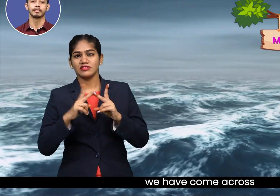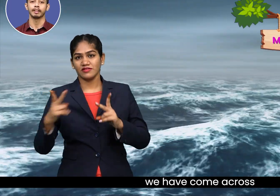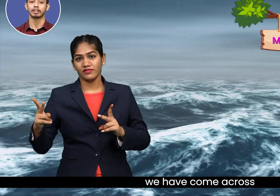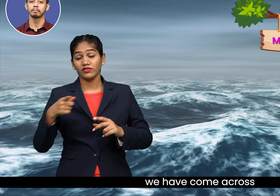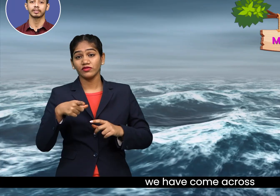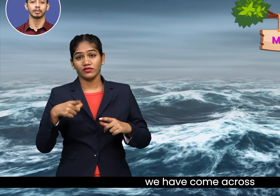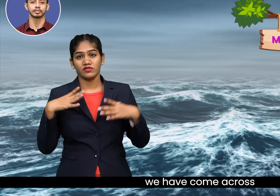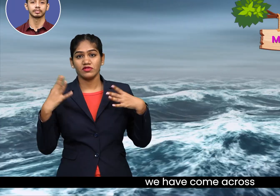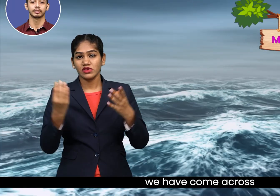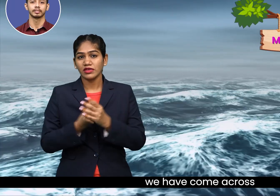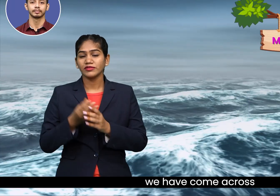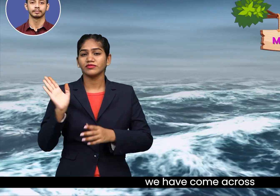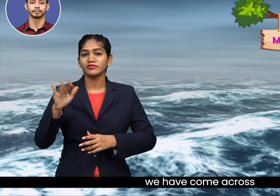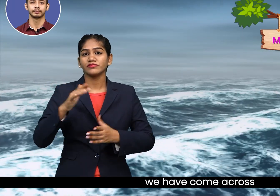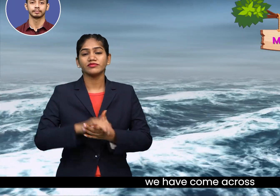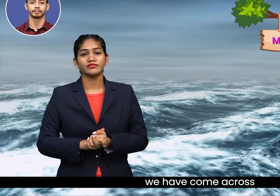we have come across